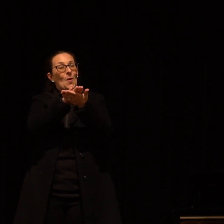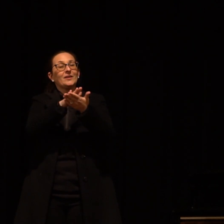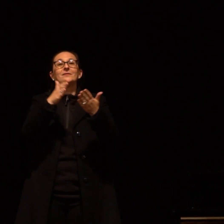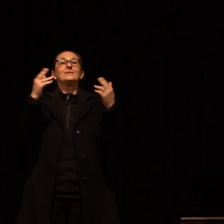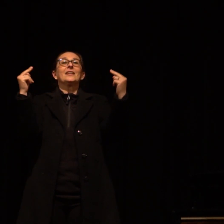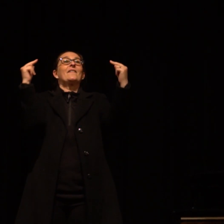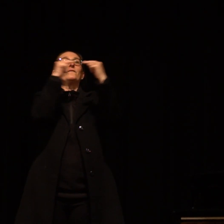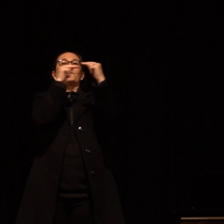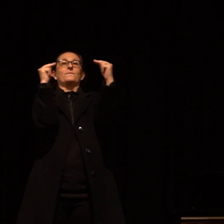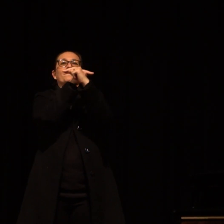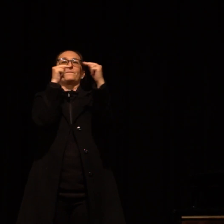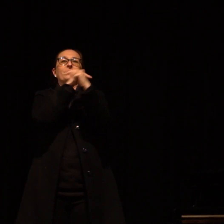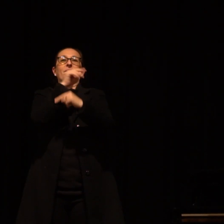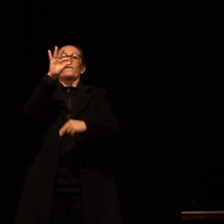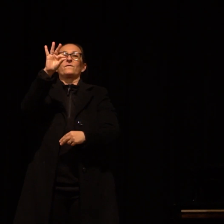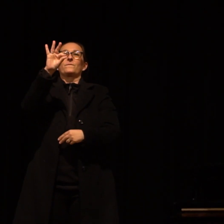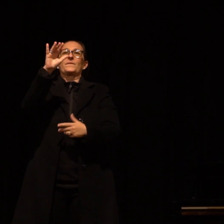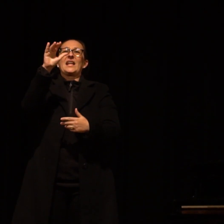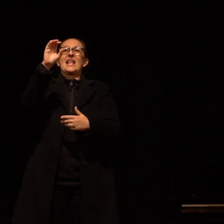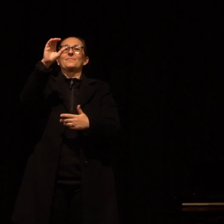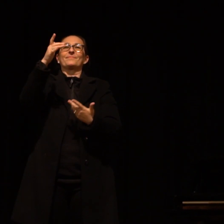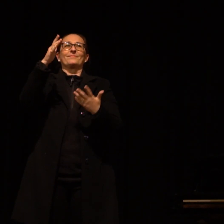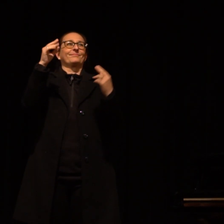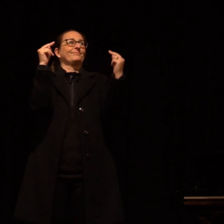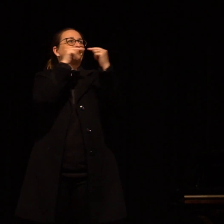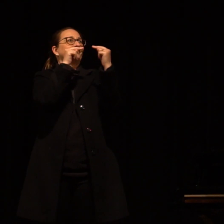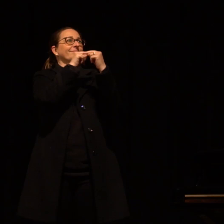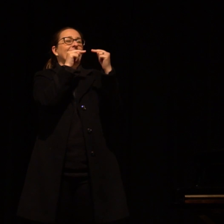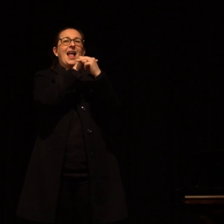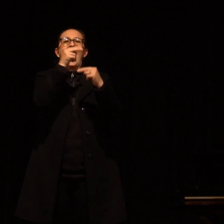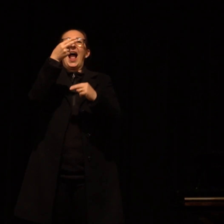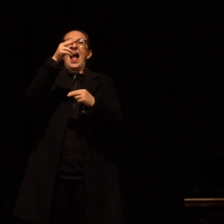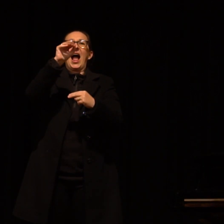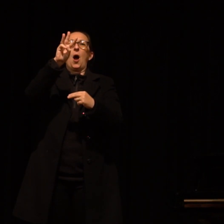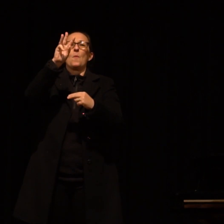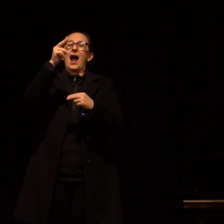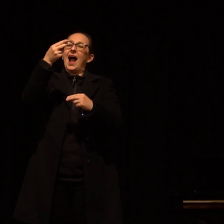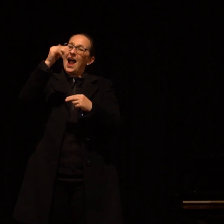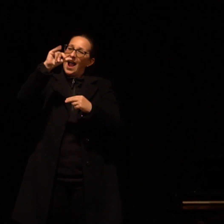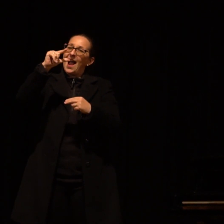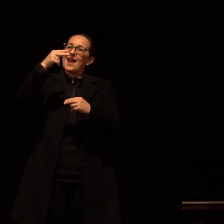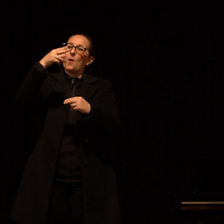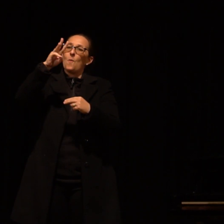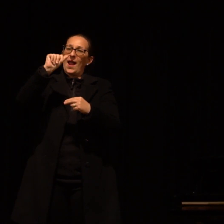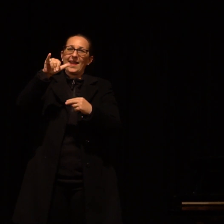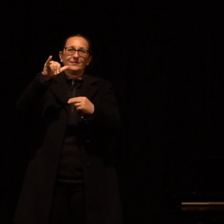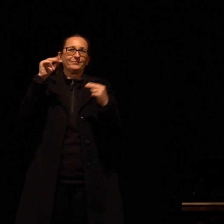So we were all happily on our bus to school. We were on the highway